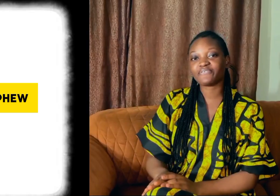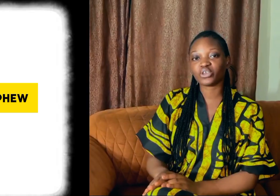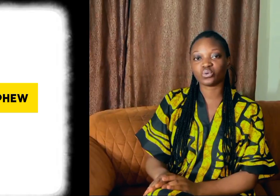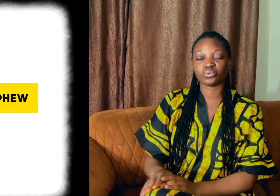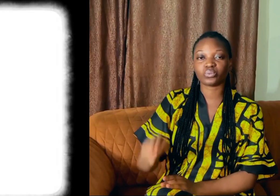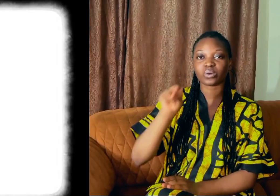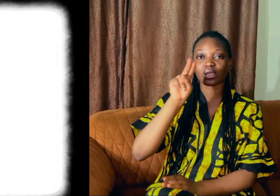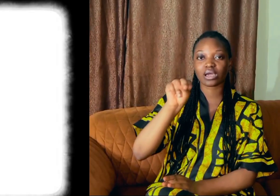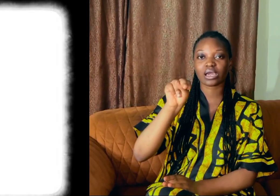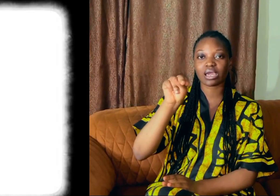nephew,